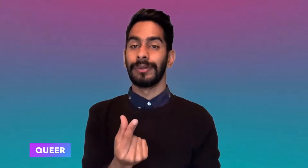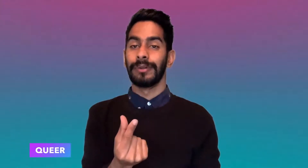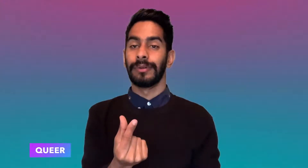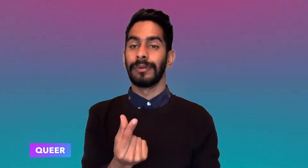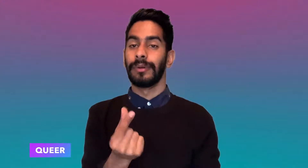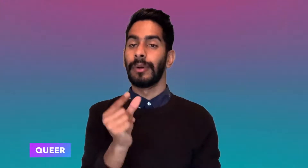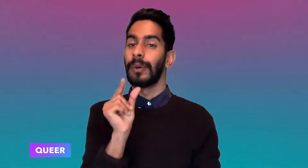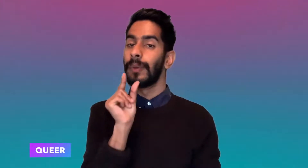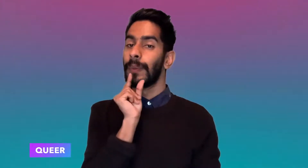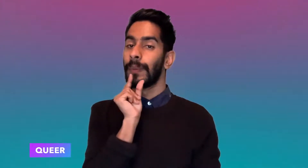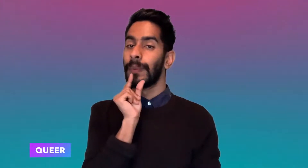Queer.